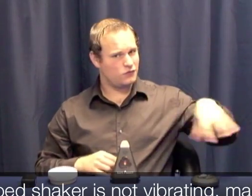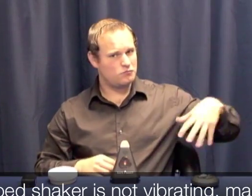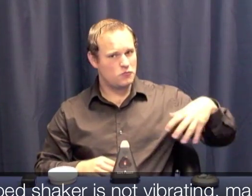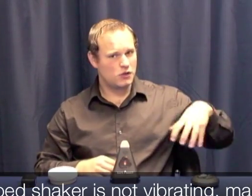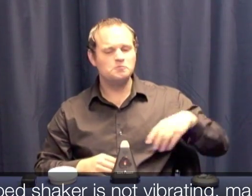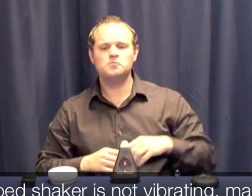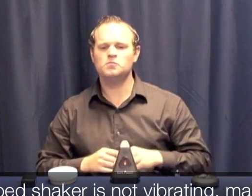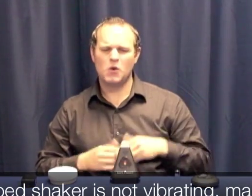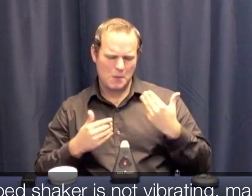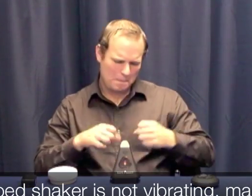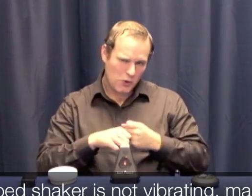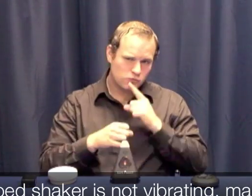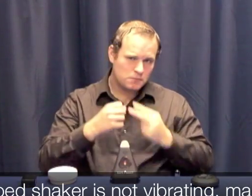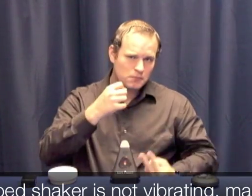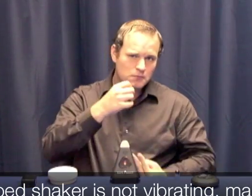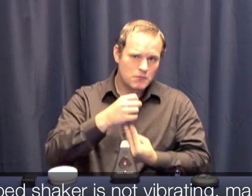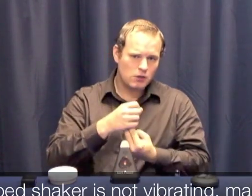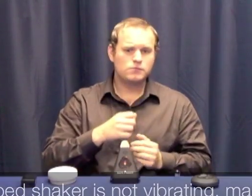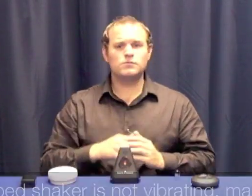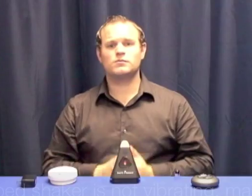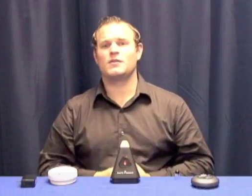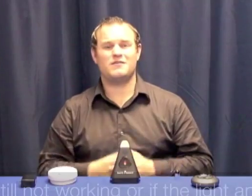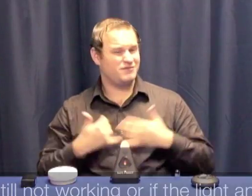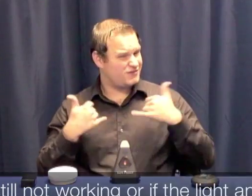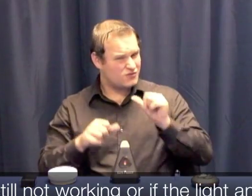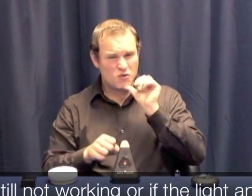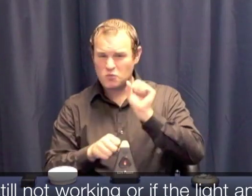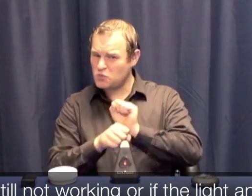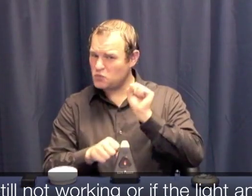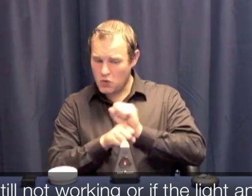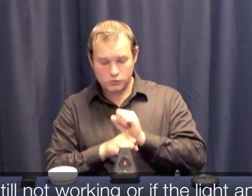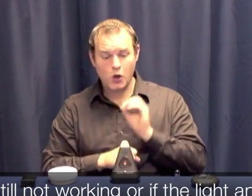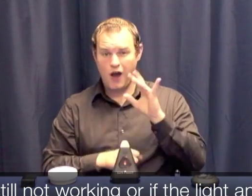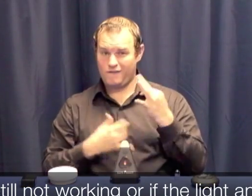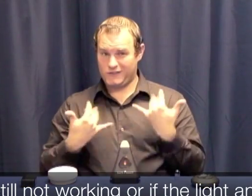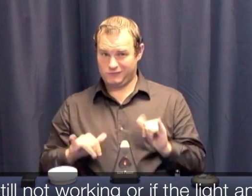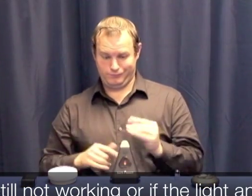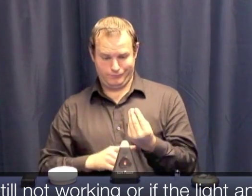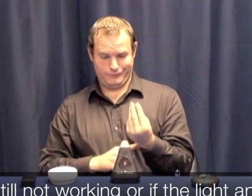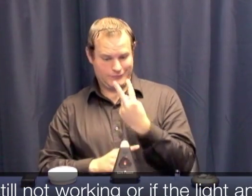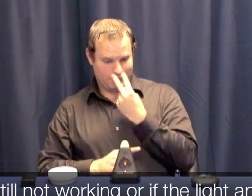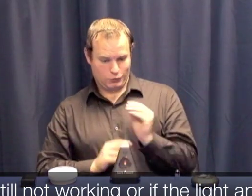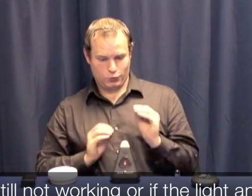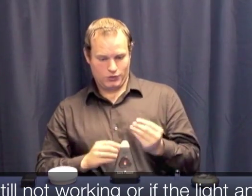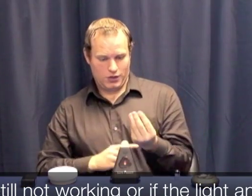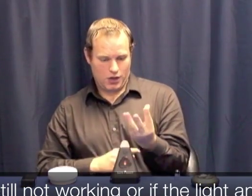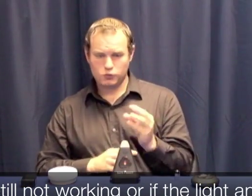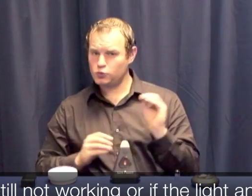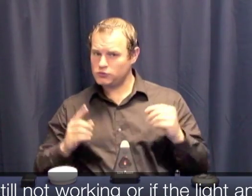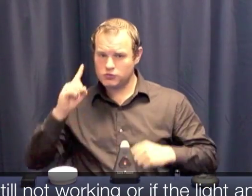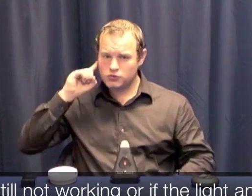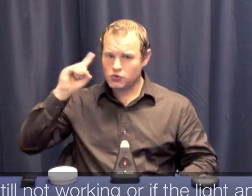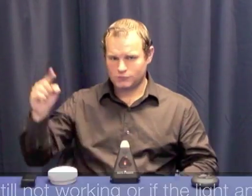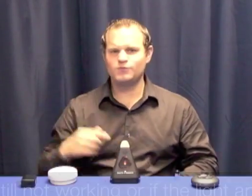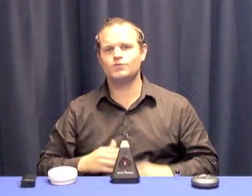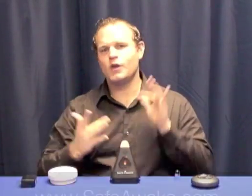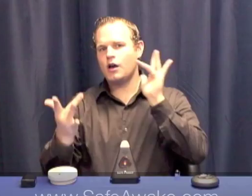alarms for 30 seconds. If the bed shaker is not vibrating, check to make sure it's plugged into the